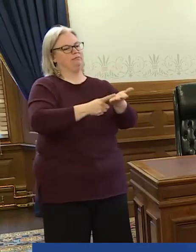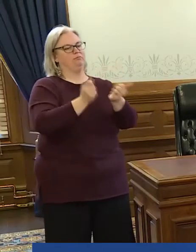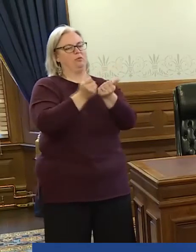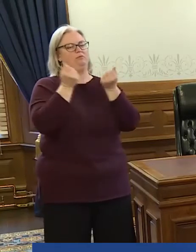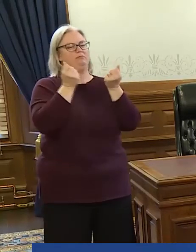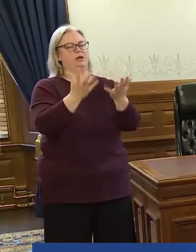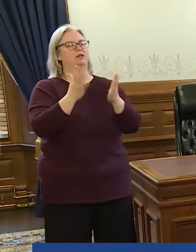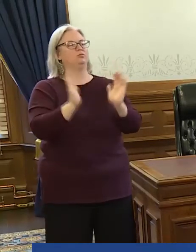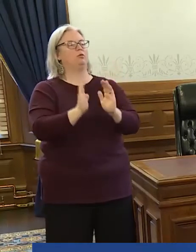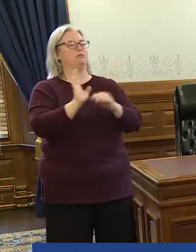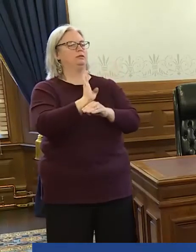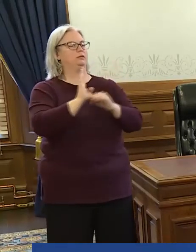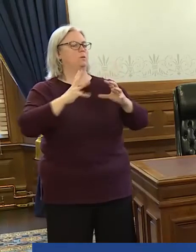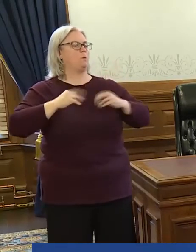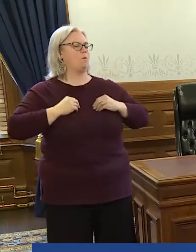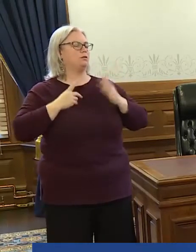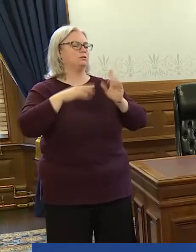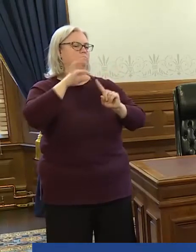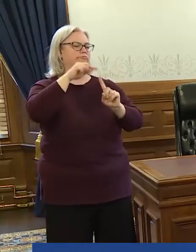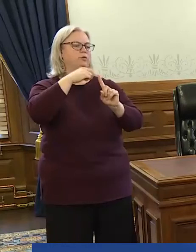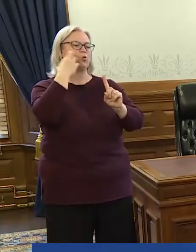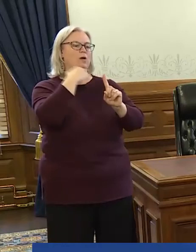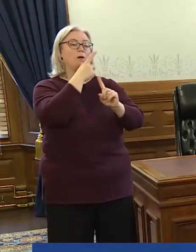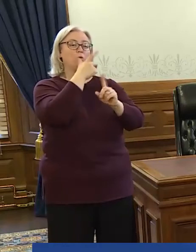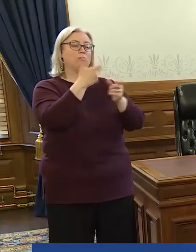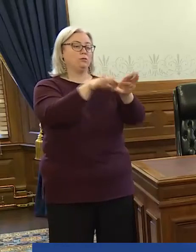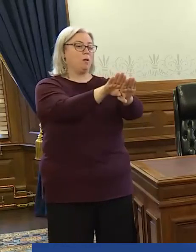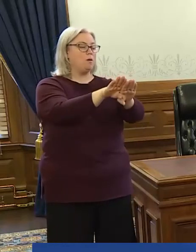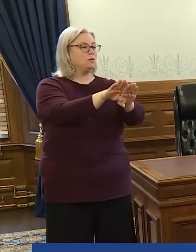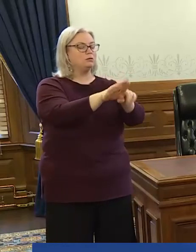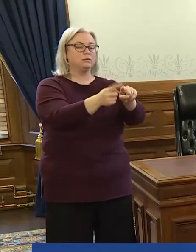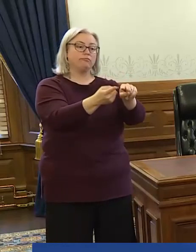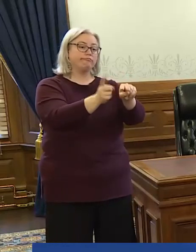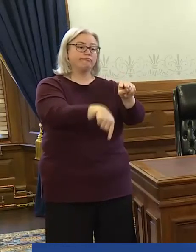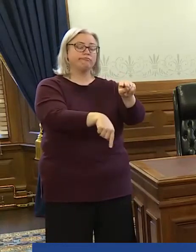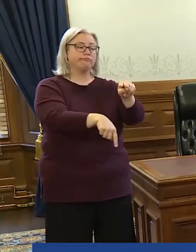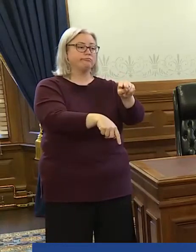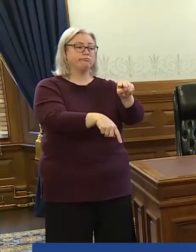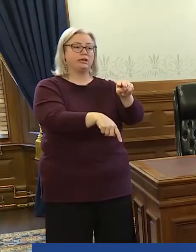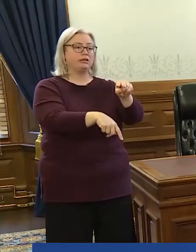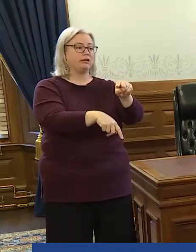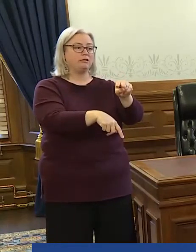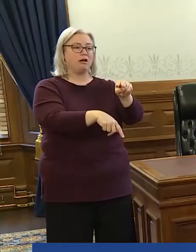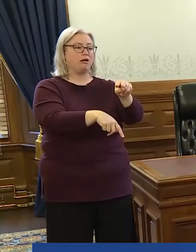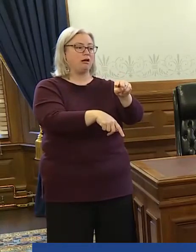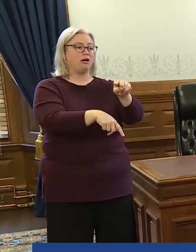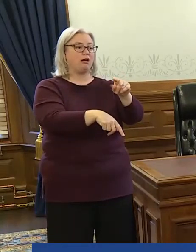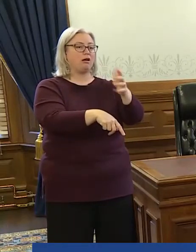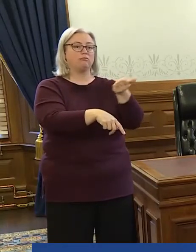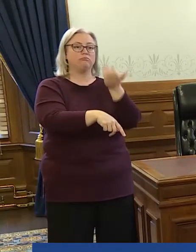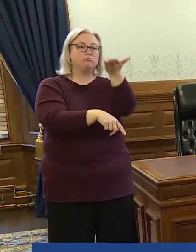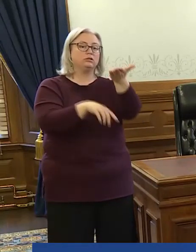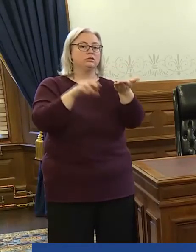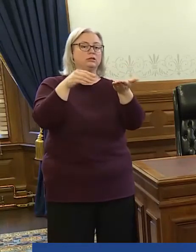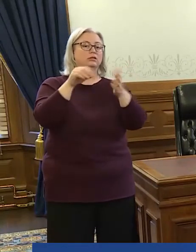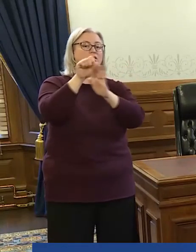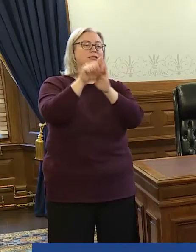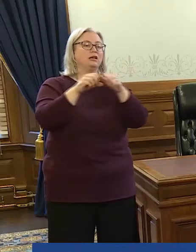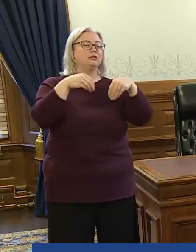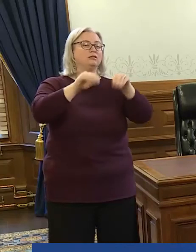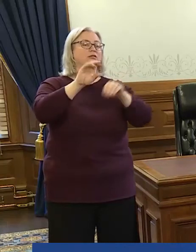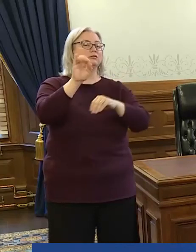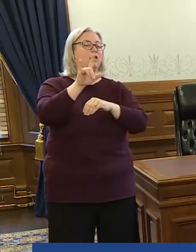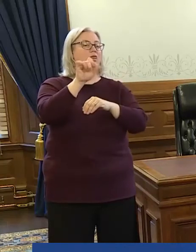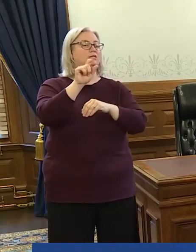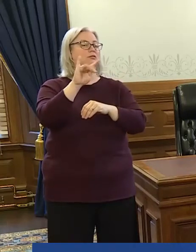owners, particularly restaurants that are closed down, that cannot submit their sales tax receipts to